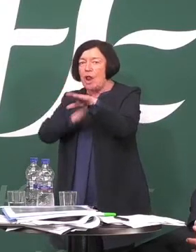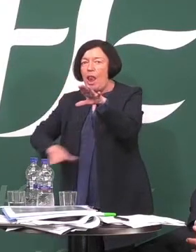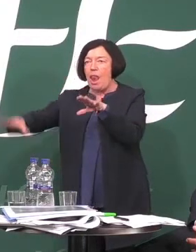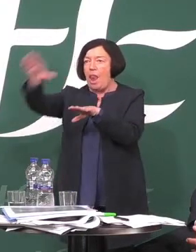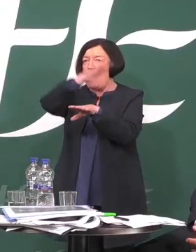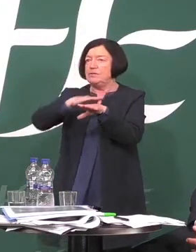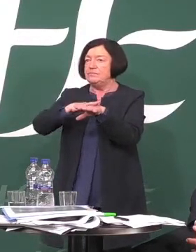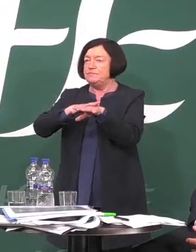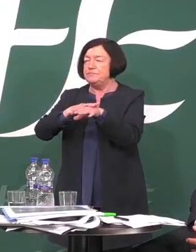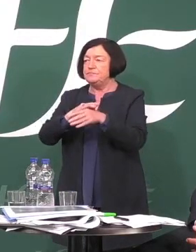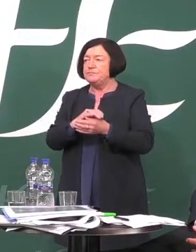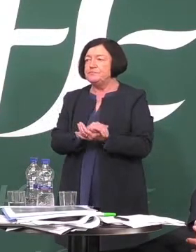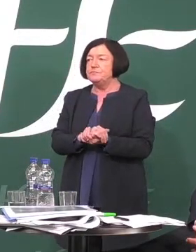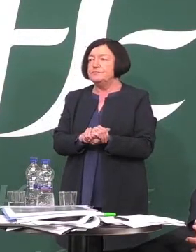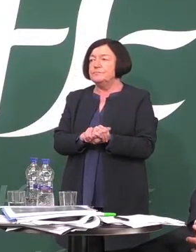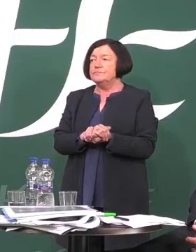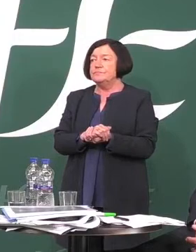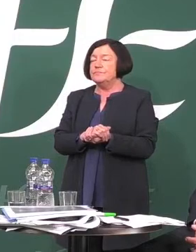that's our intent.